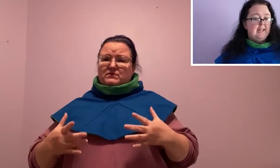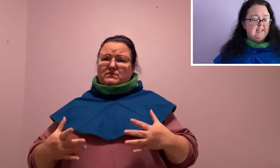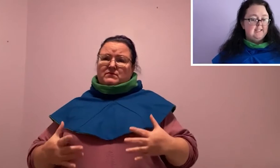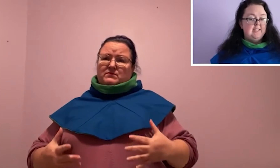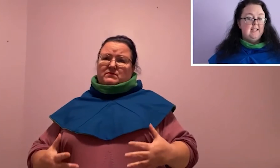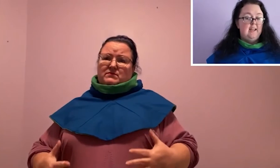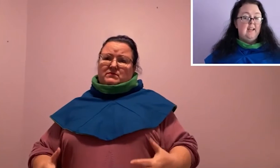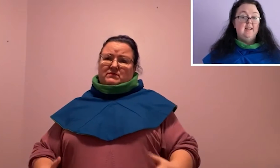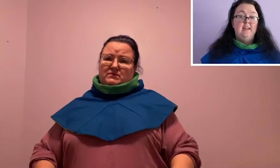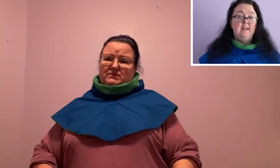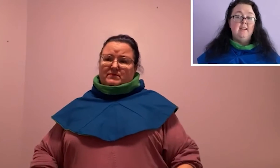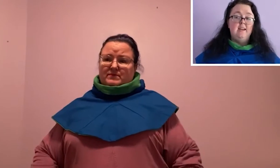the stake.